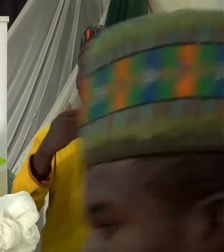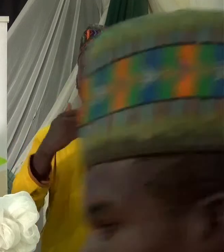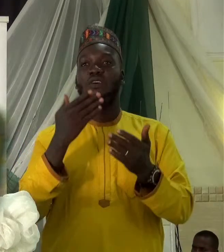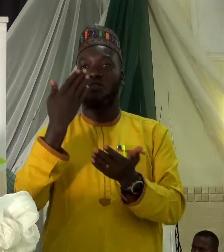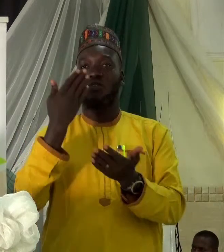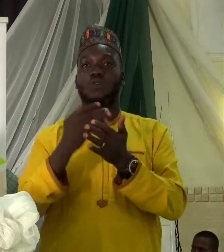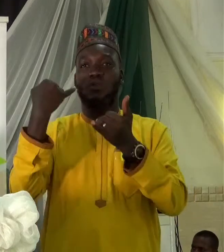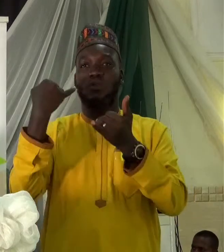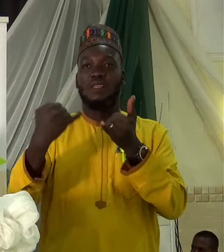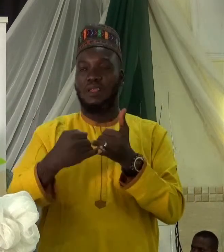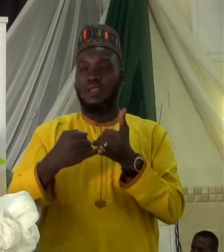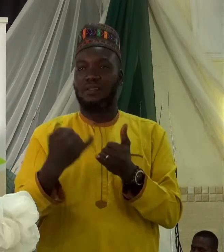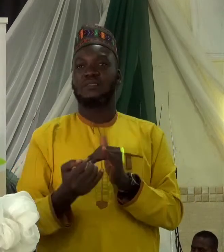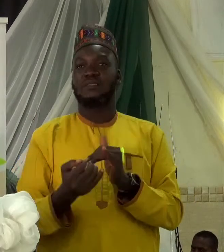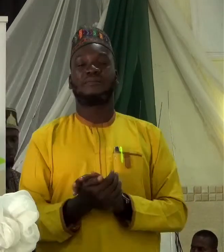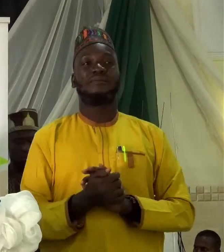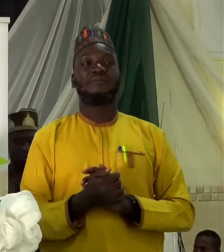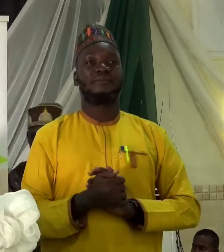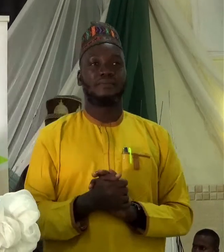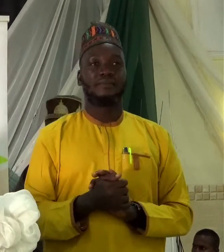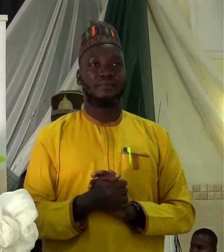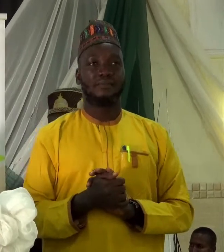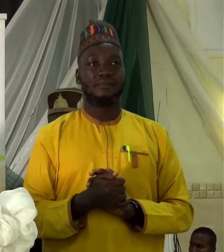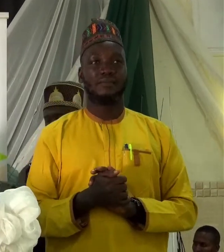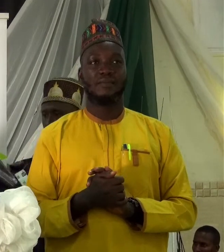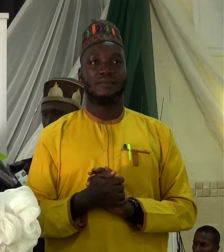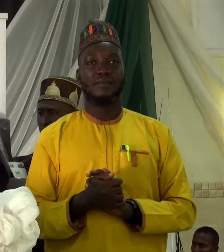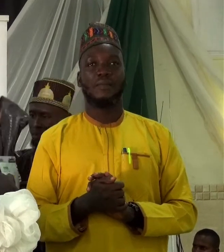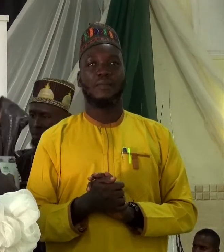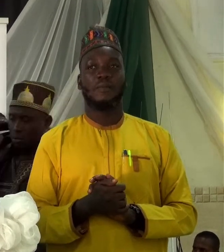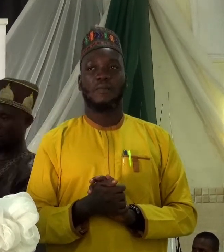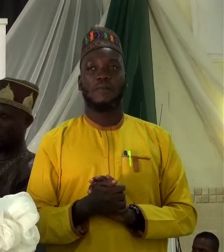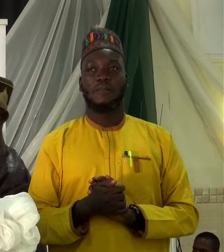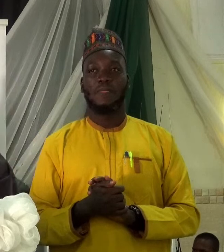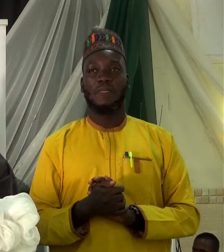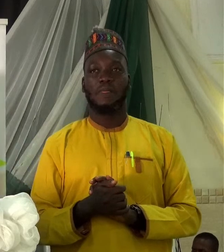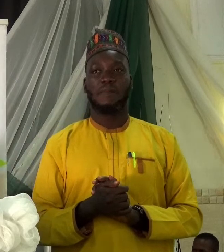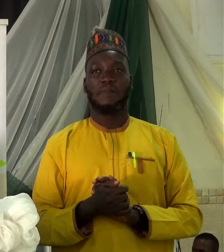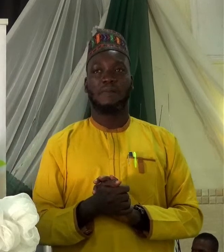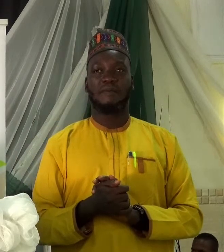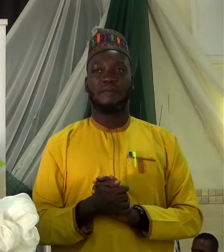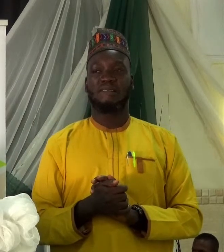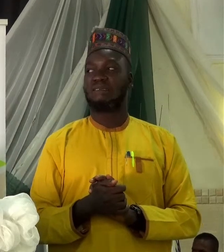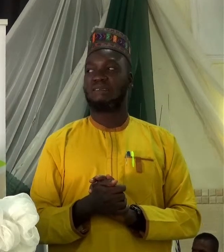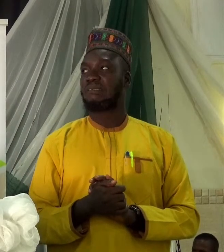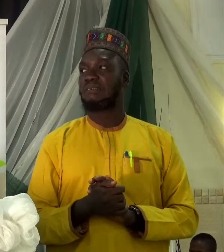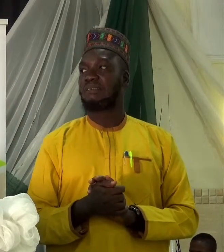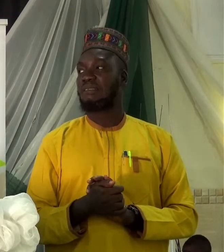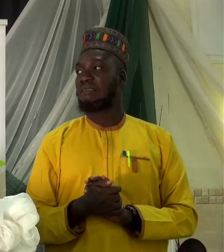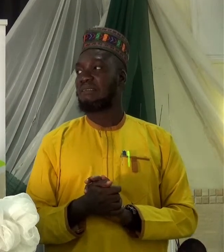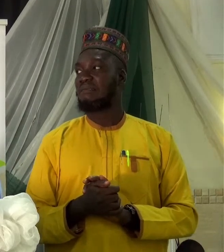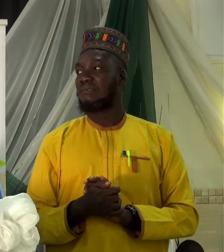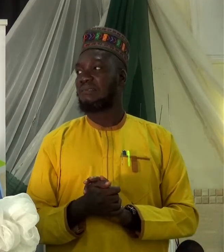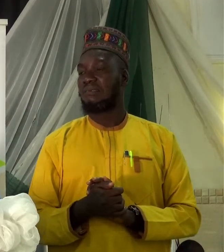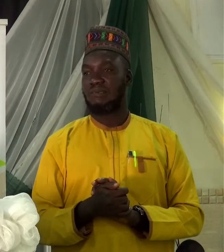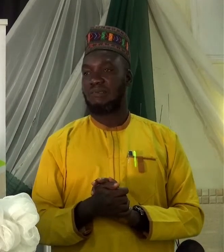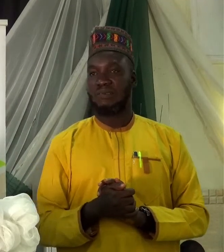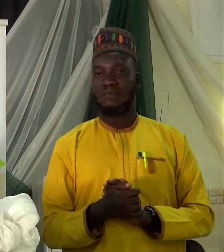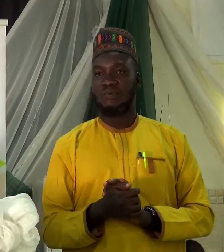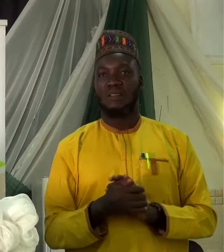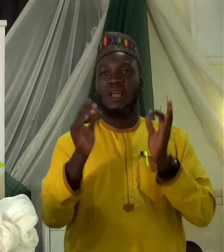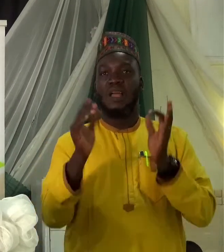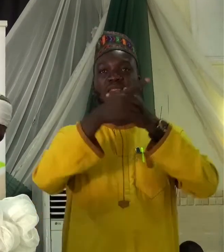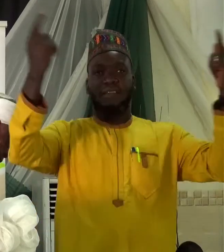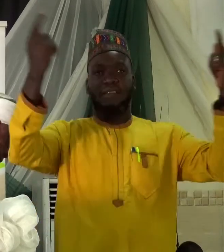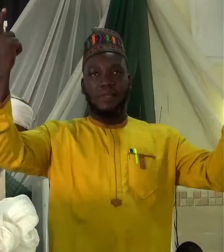rabbil izzati amma yasifun wassalamu ala al mursalin walhamdulillahi rabbil alamin